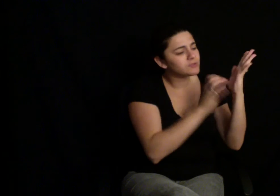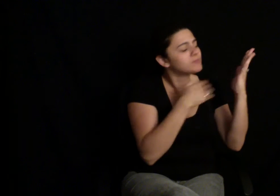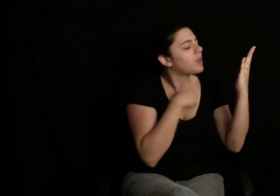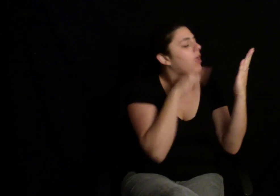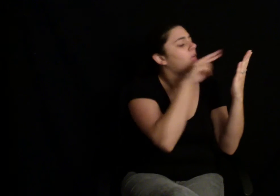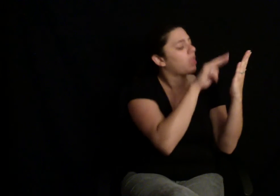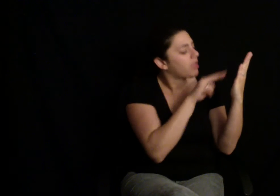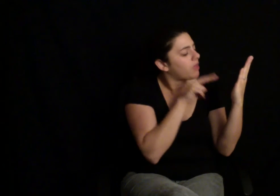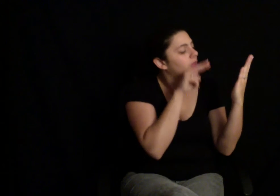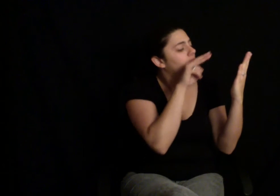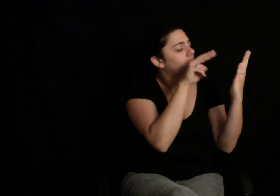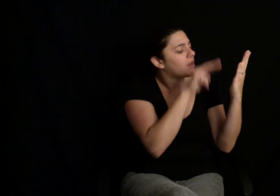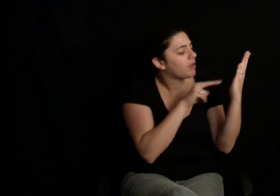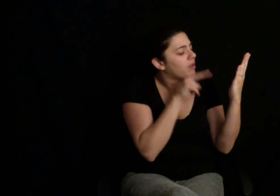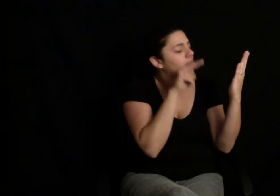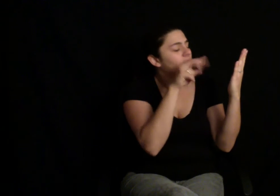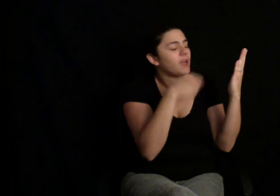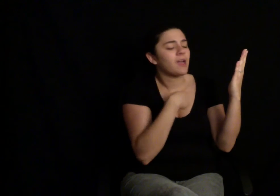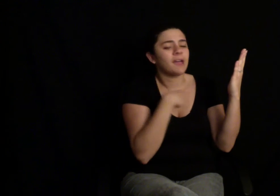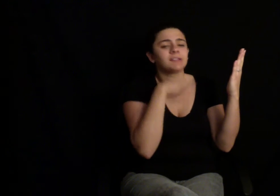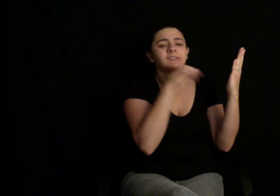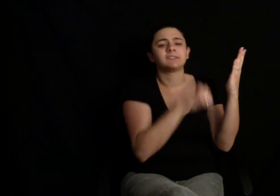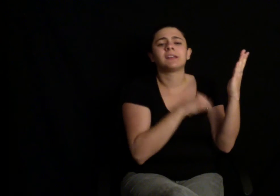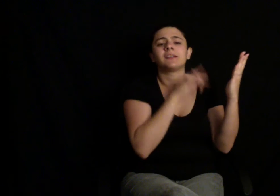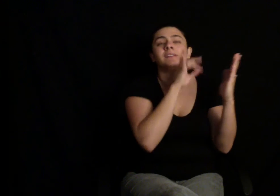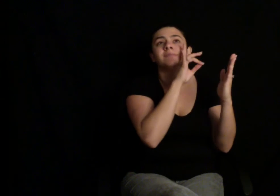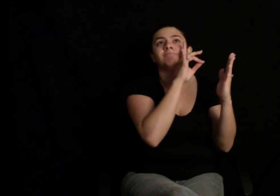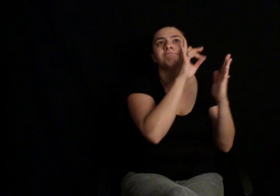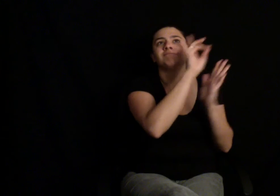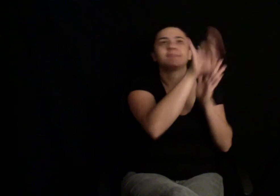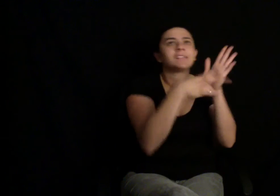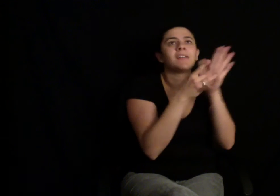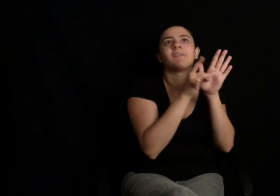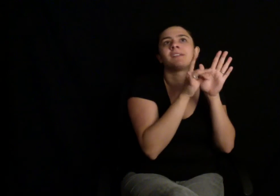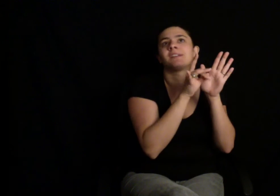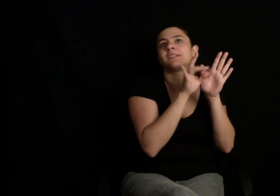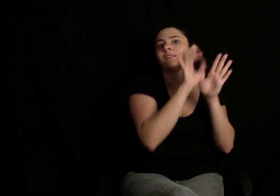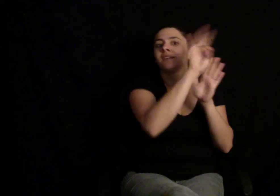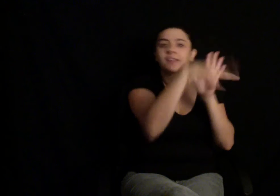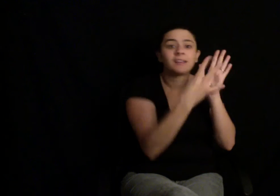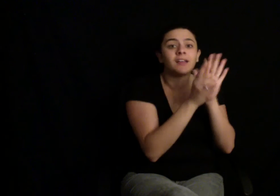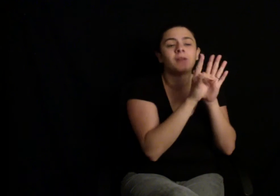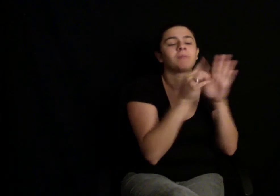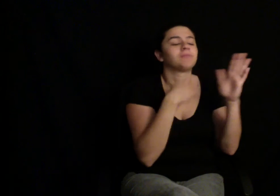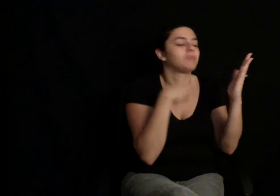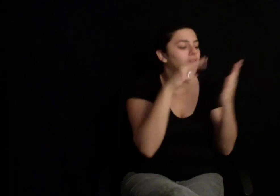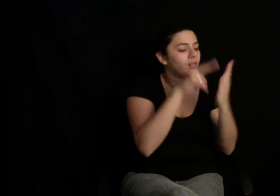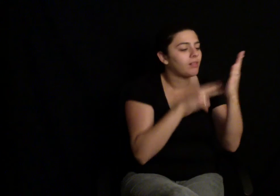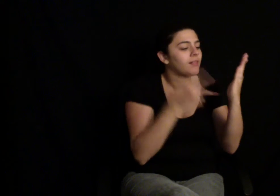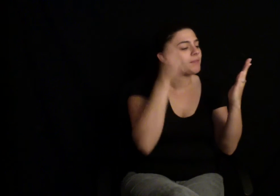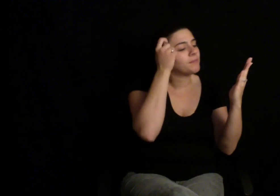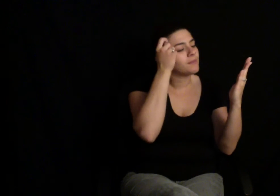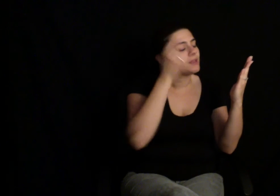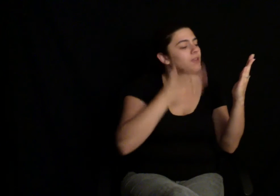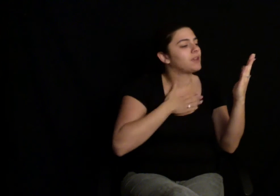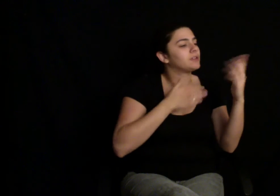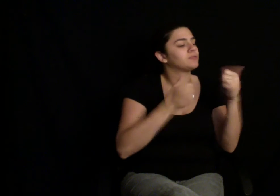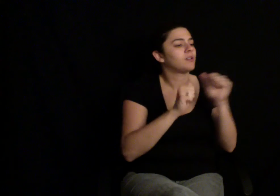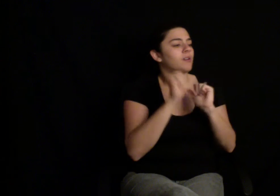for 7-8 hours or more. And I would just sit there and read movie scripts and act them out in my head, maybe a little bit in person too. People would